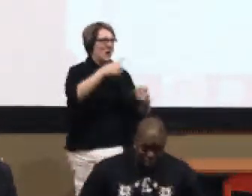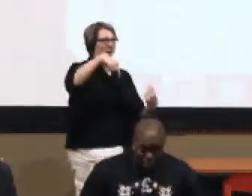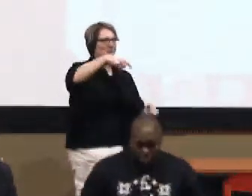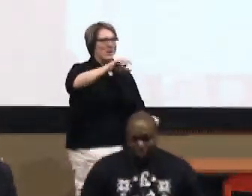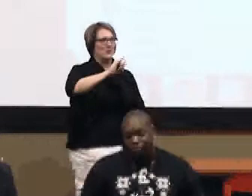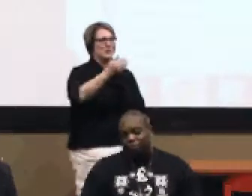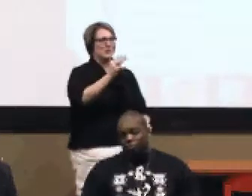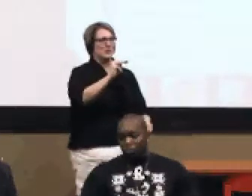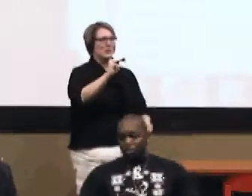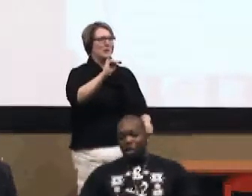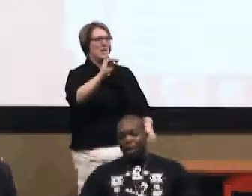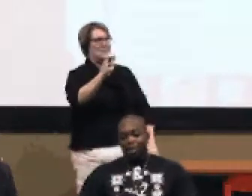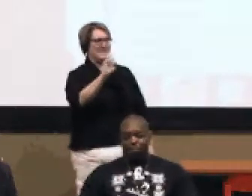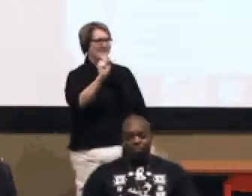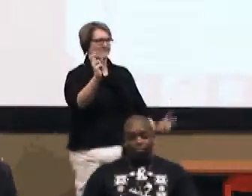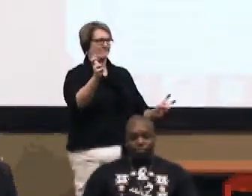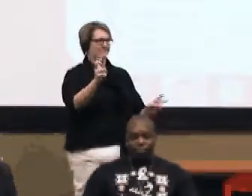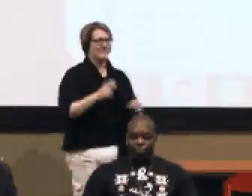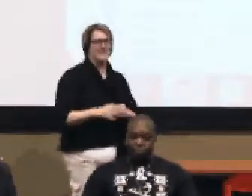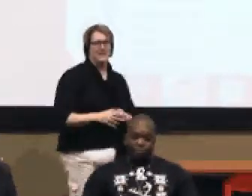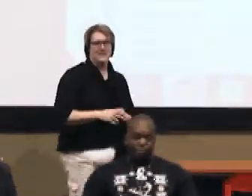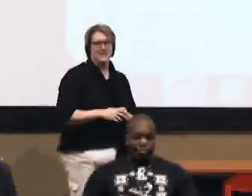jammies.